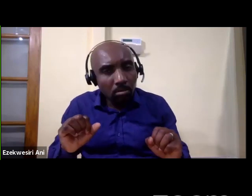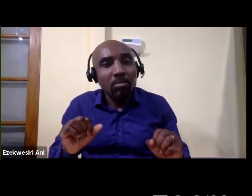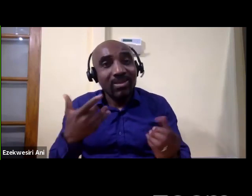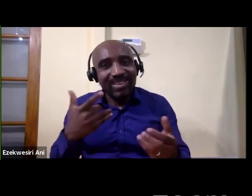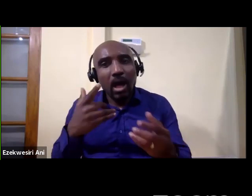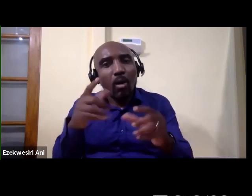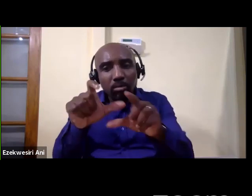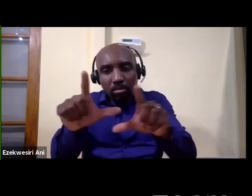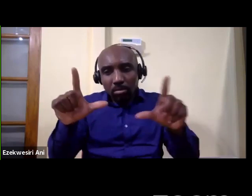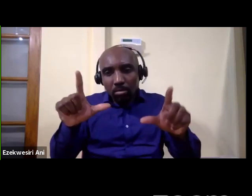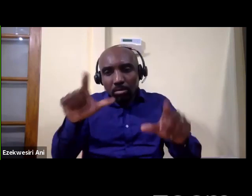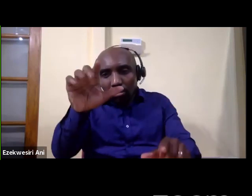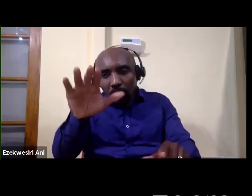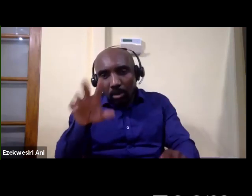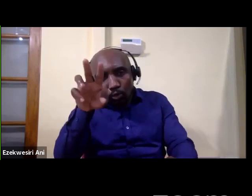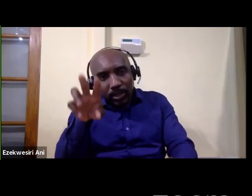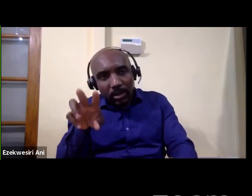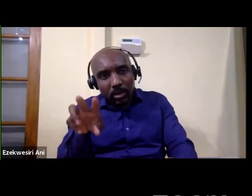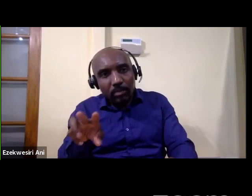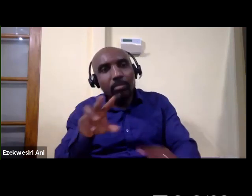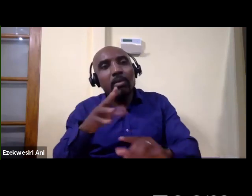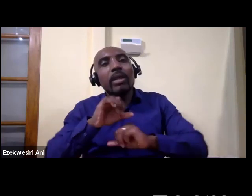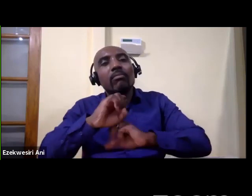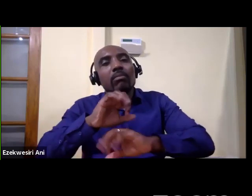comments before moving on. So